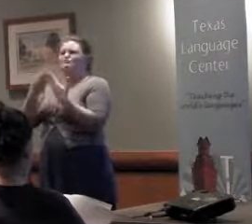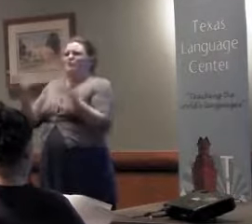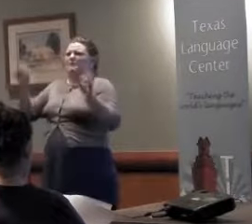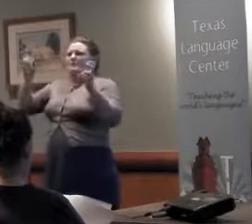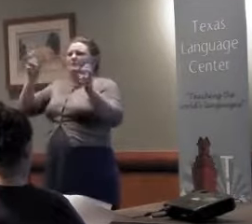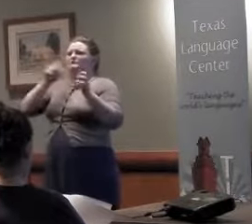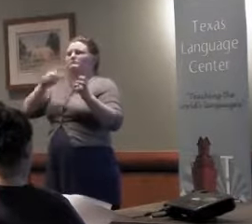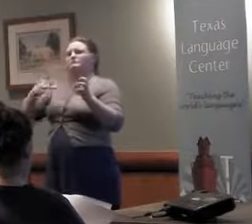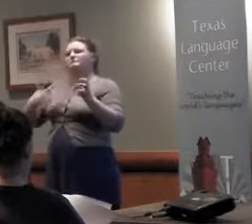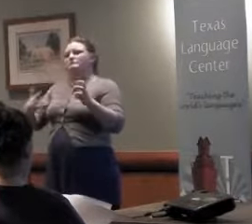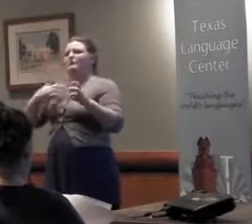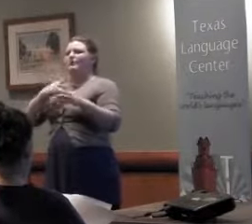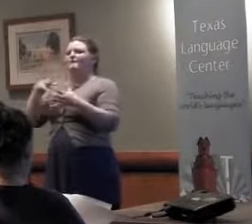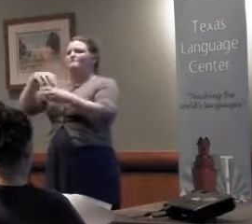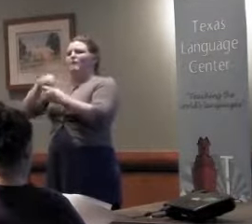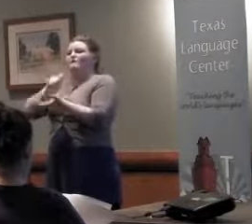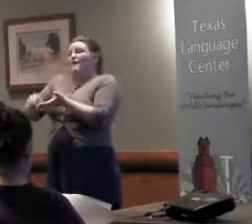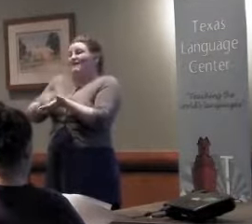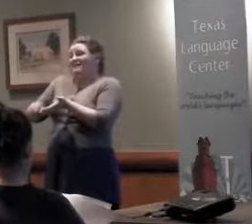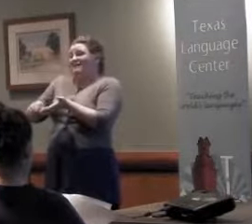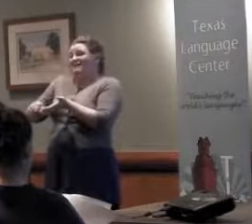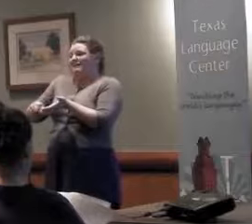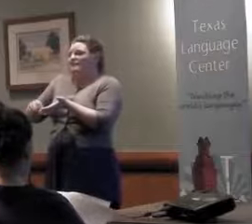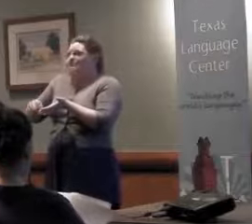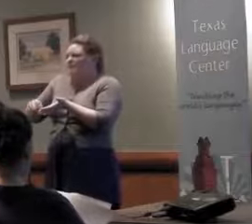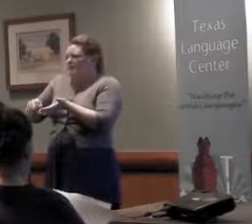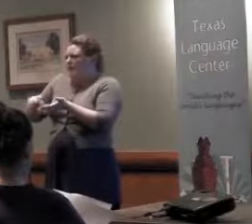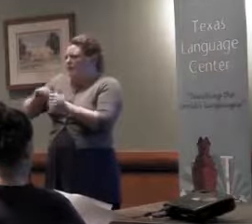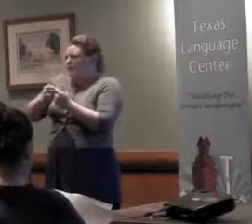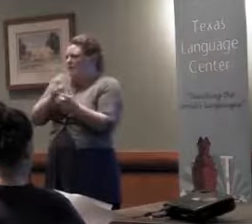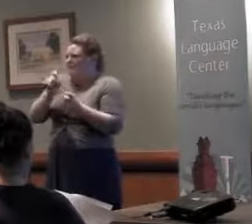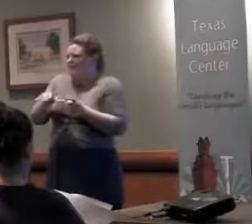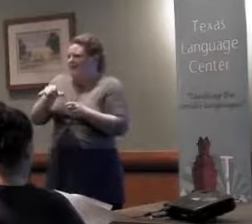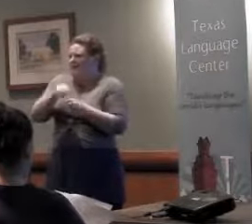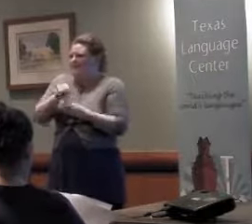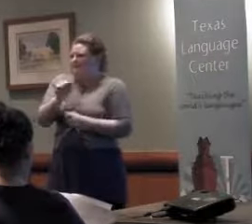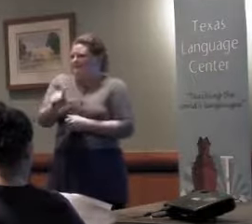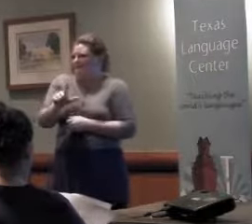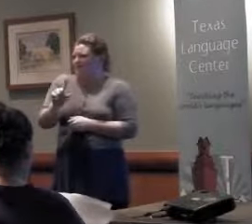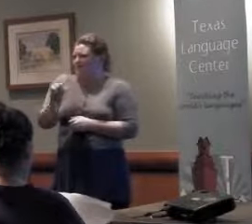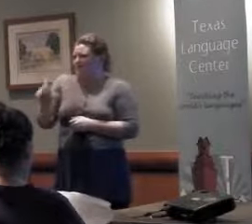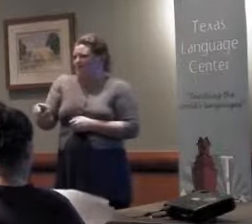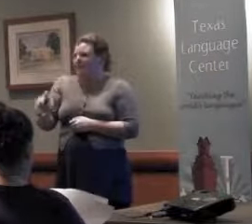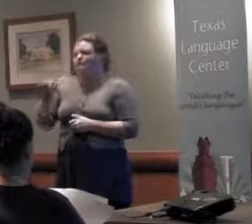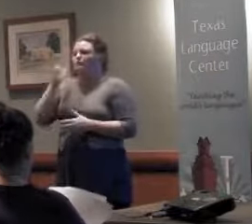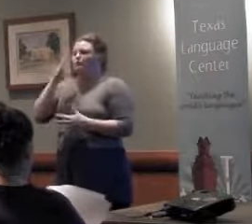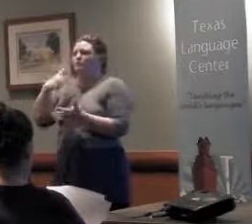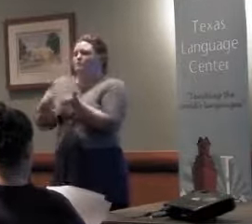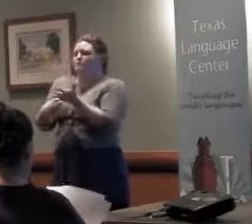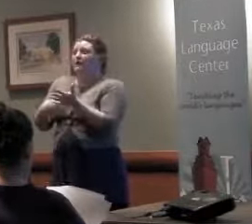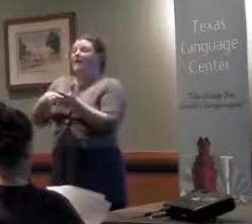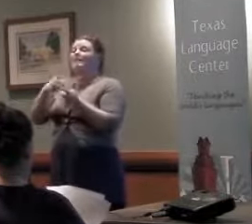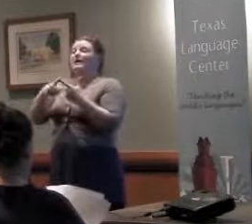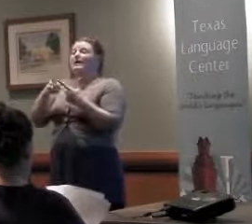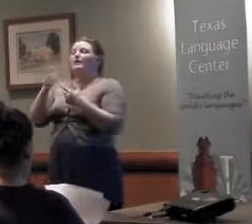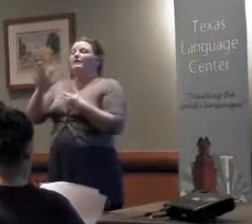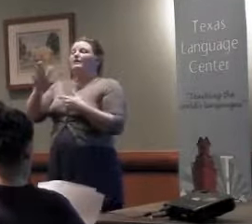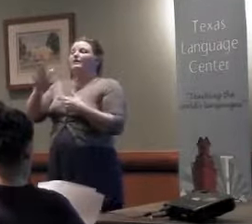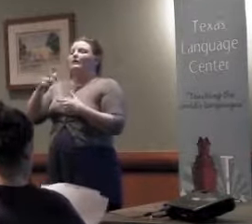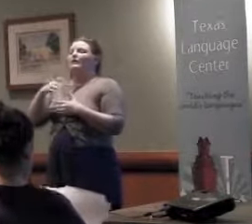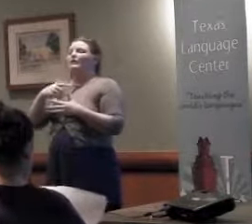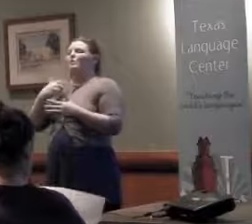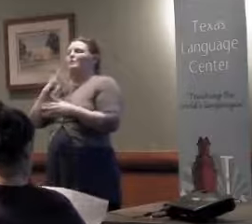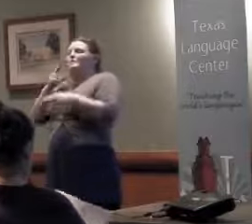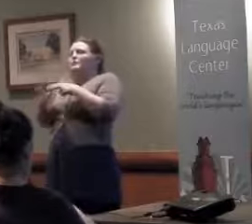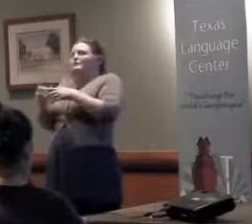often involve writing. How are they handled in ASL? Essentially, is what we'll do. And then I'll get into a brief